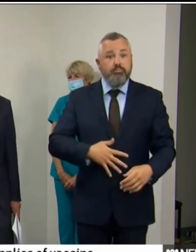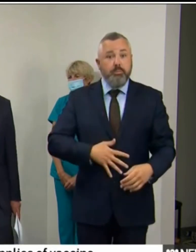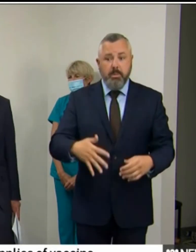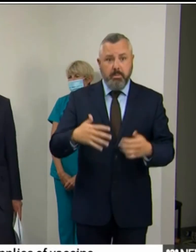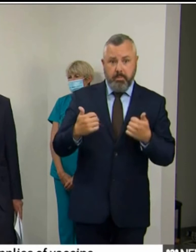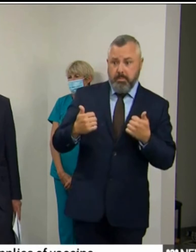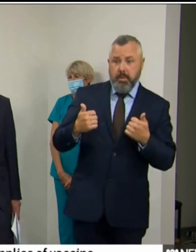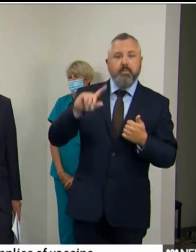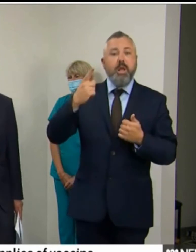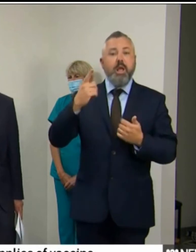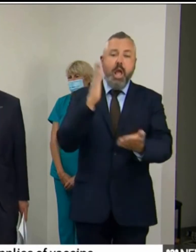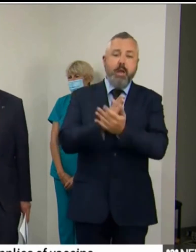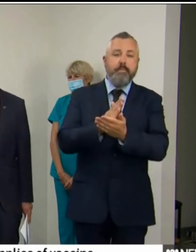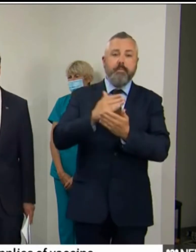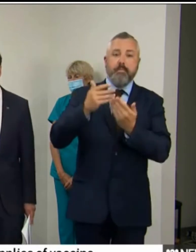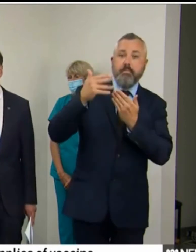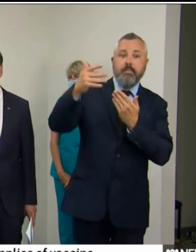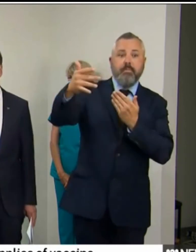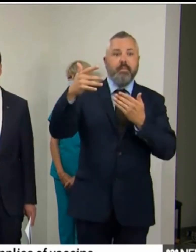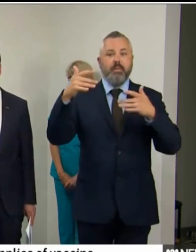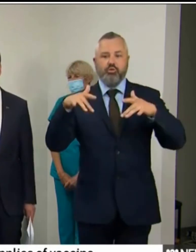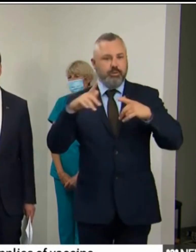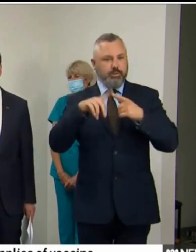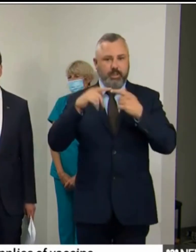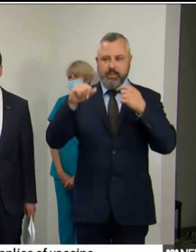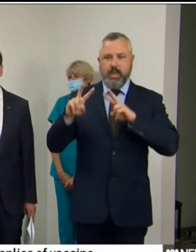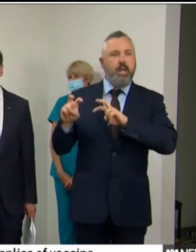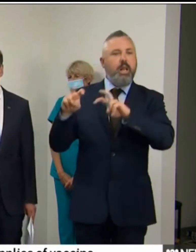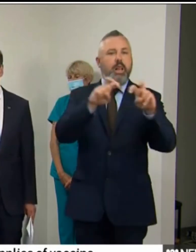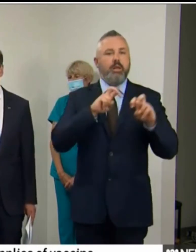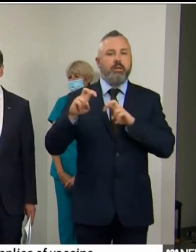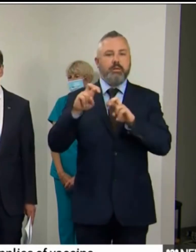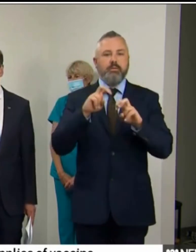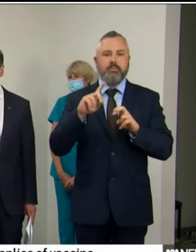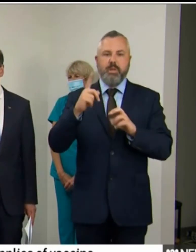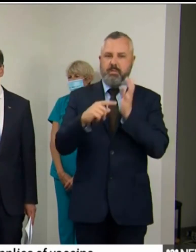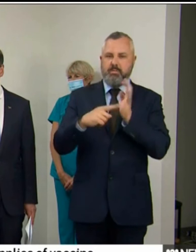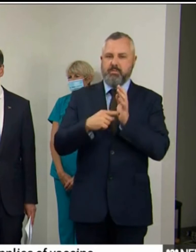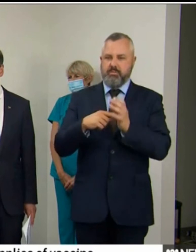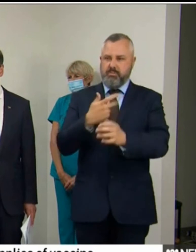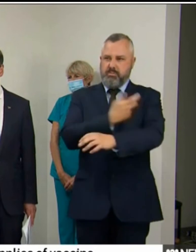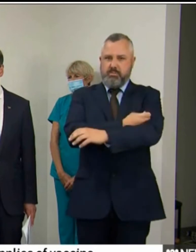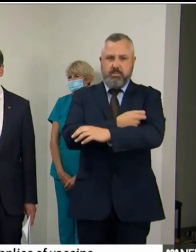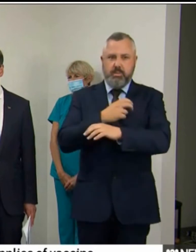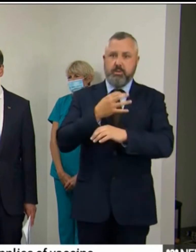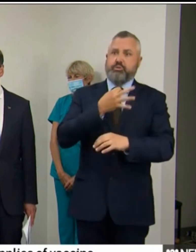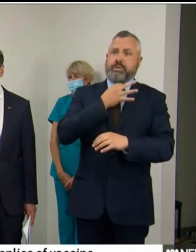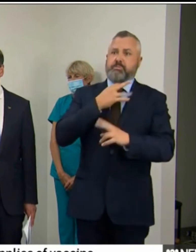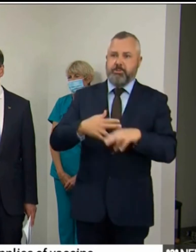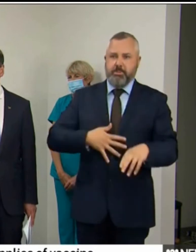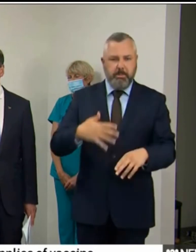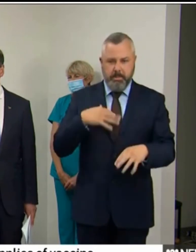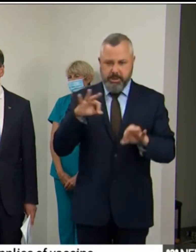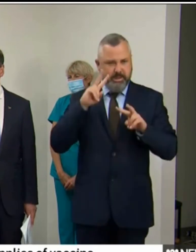have enough data to say that they're absolutely safe in pregnancy. There's no reason why they wouldn't be safe in pregnancy, but we're recommending